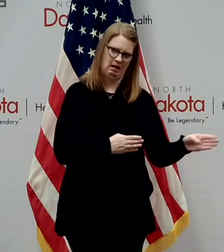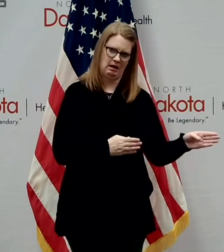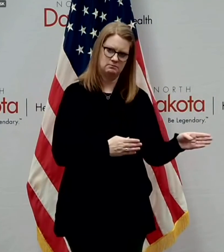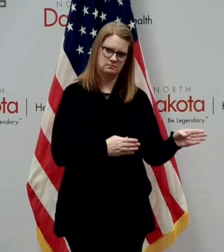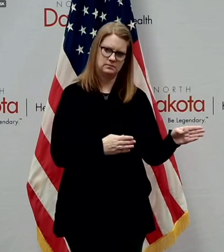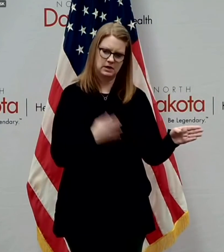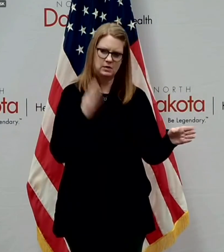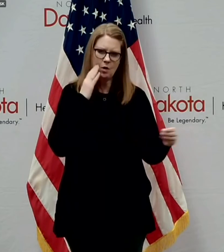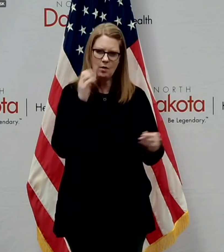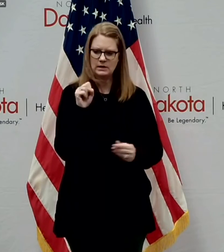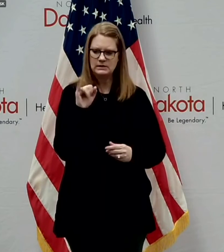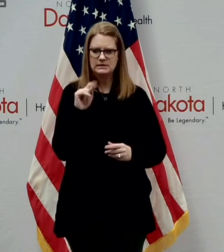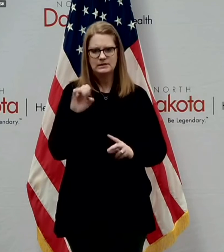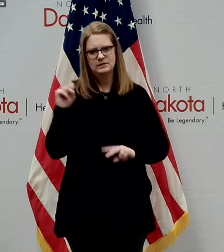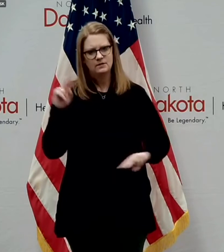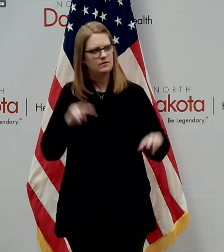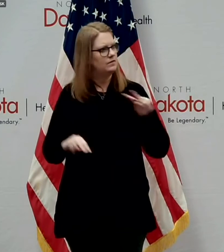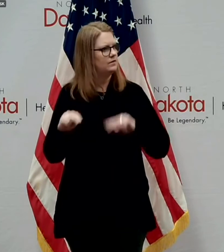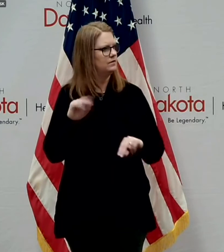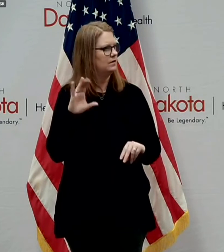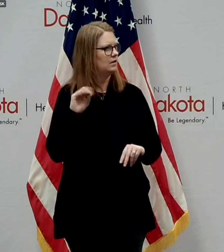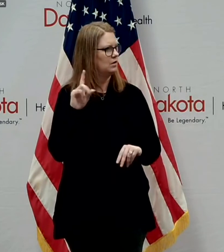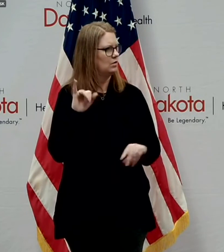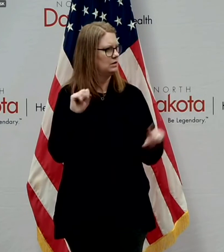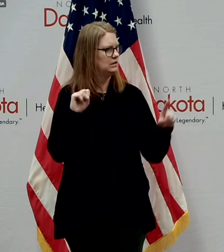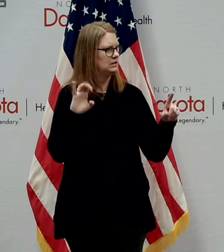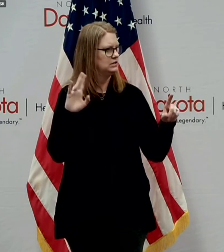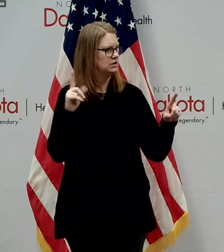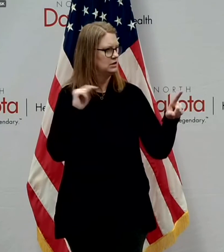and Cody is here, Cody Schultz from